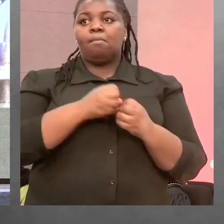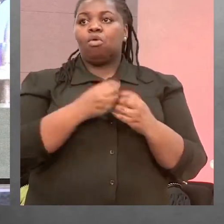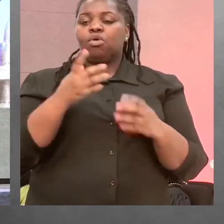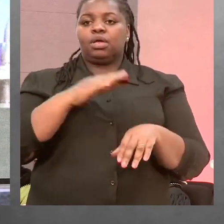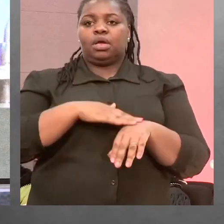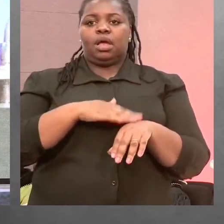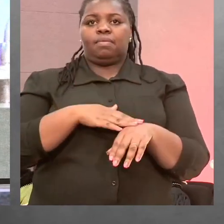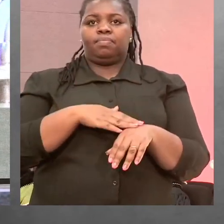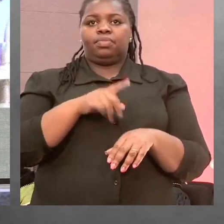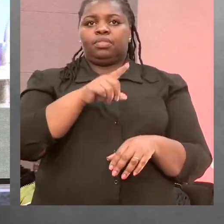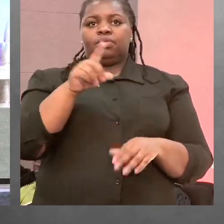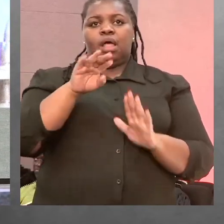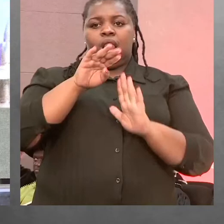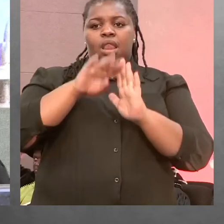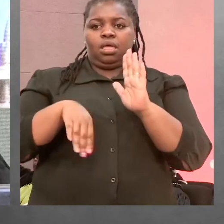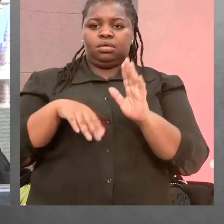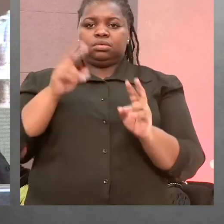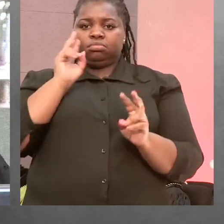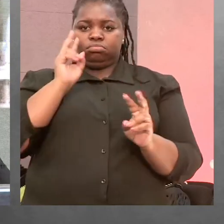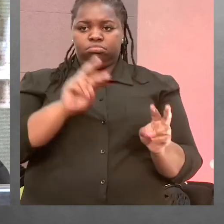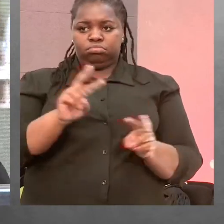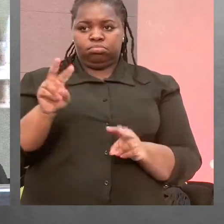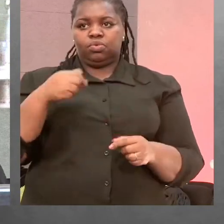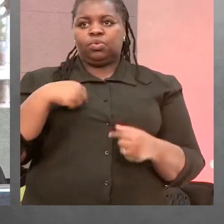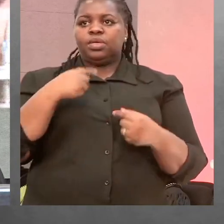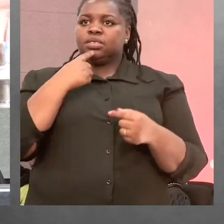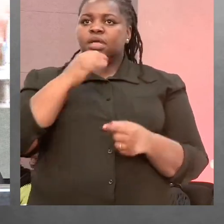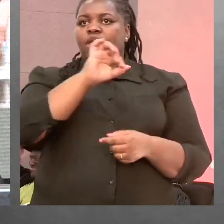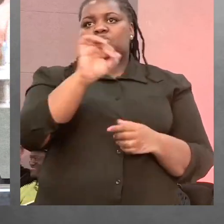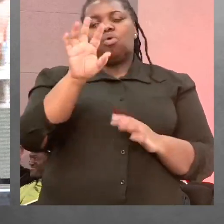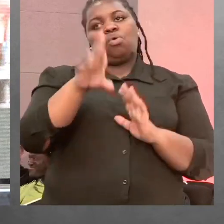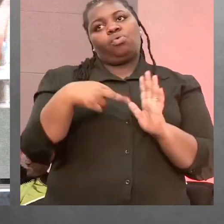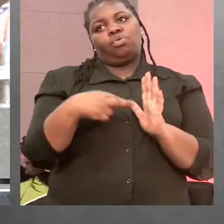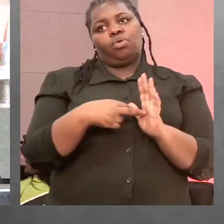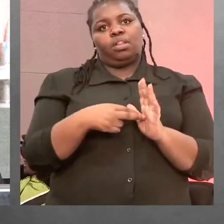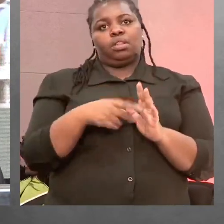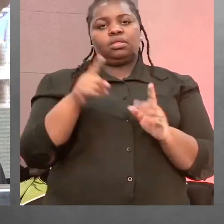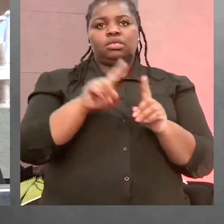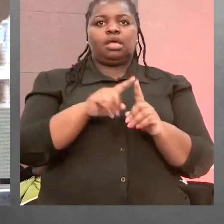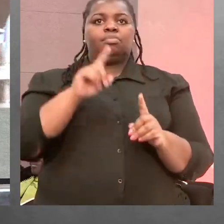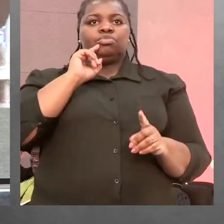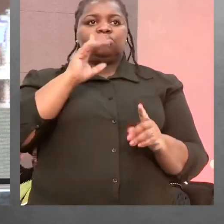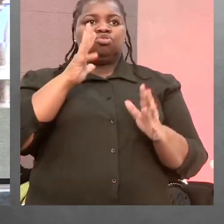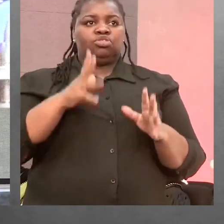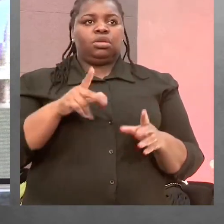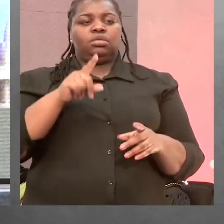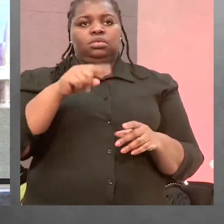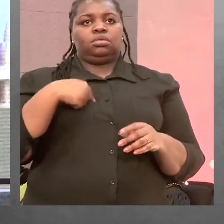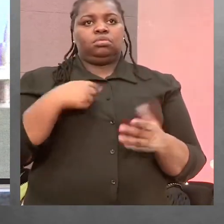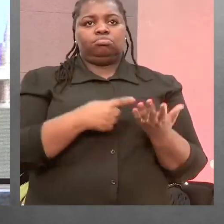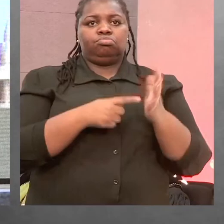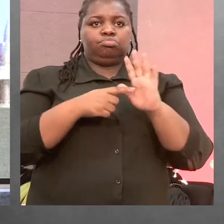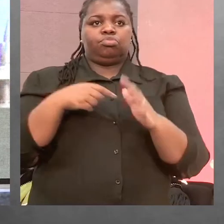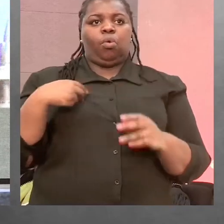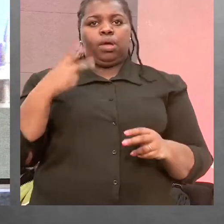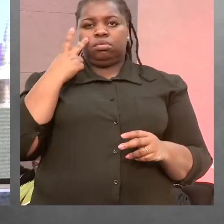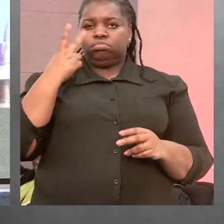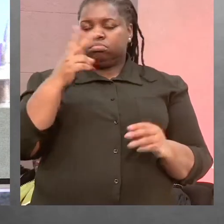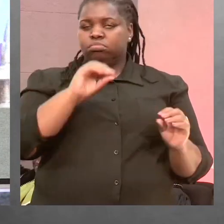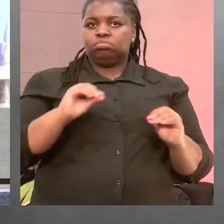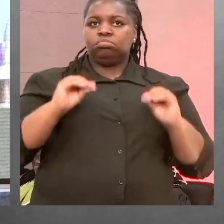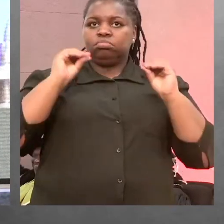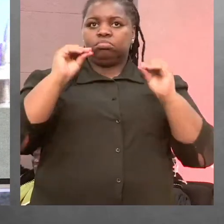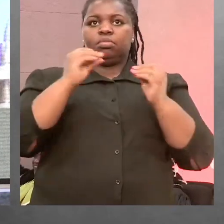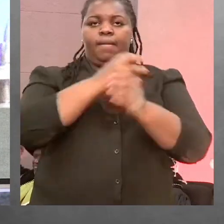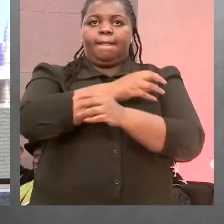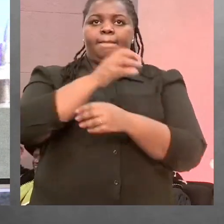are mostly less recognized, we say, your role as mentors and educators is profound and far-reaching.